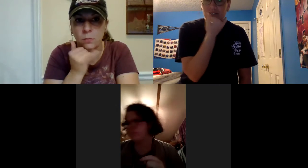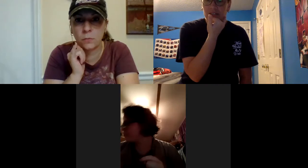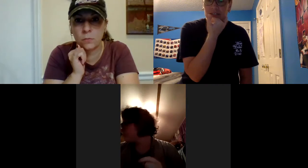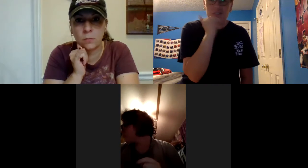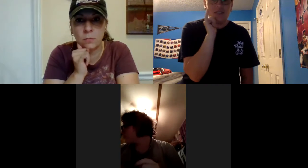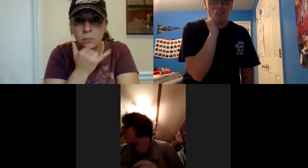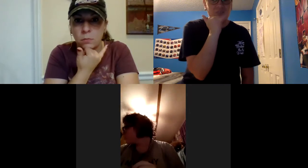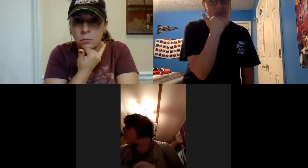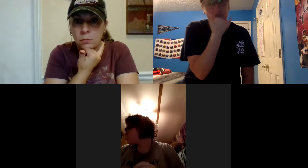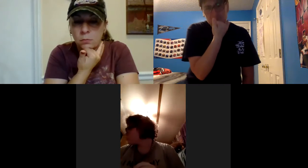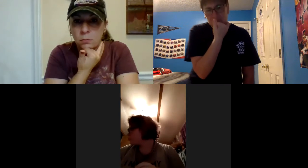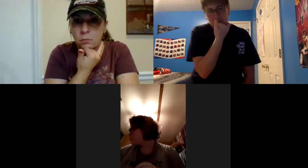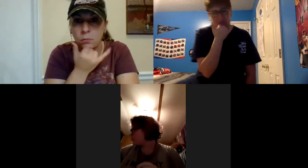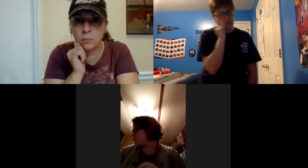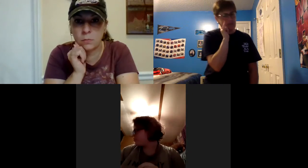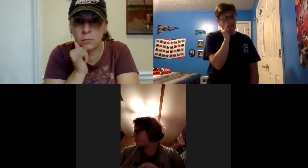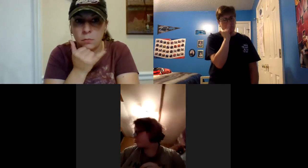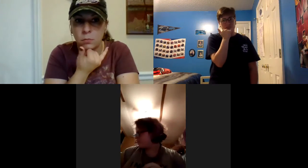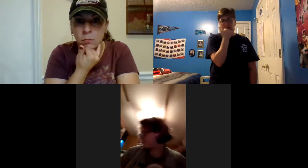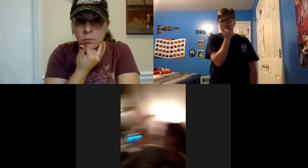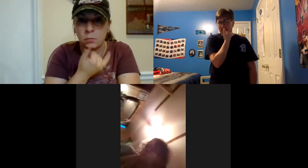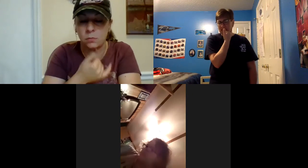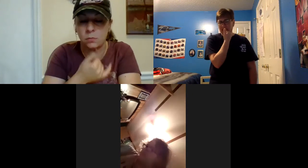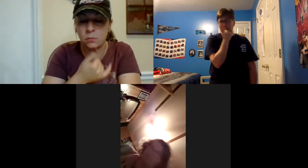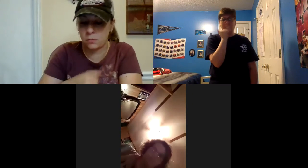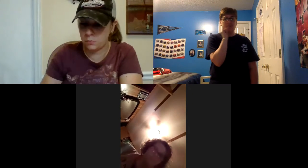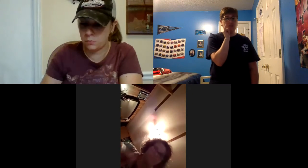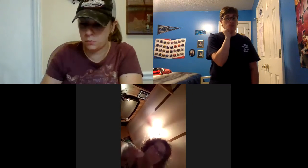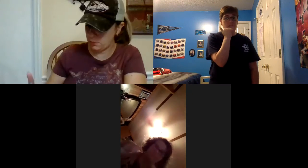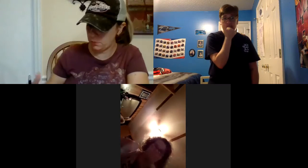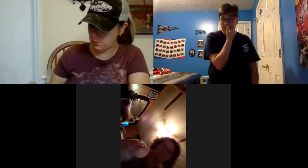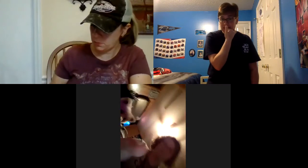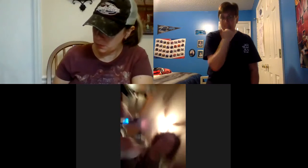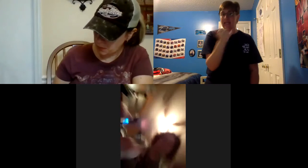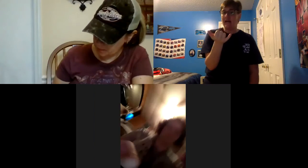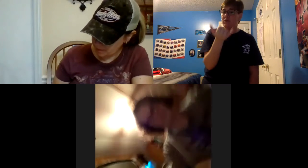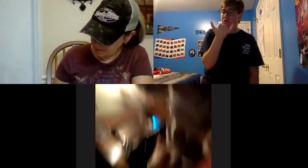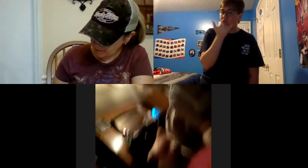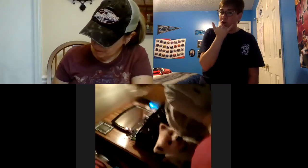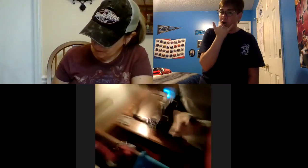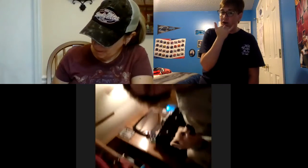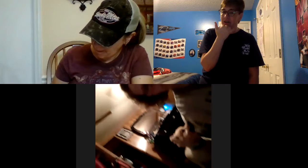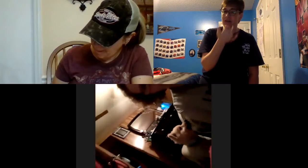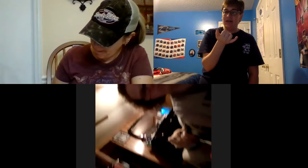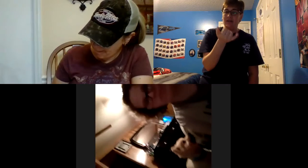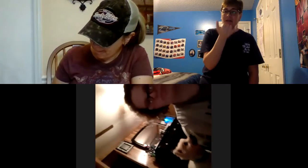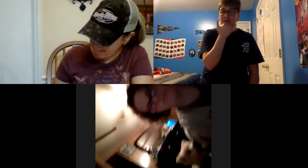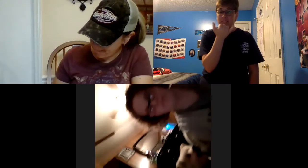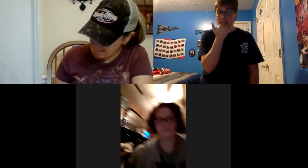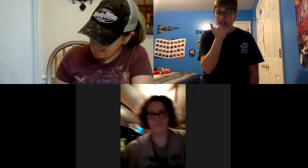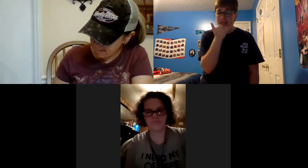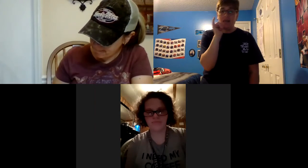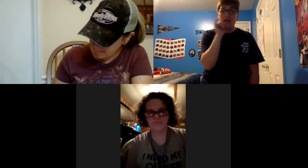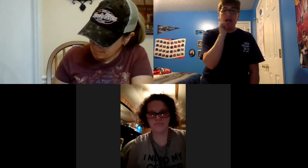chin. And you feel, oh, I feel so bad. I regret that I did that. I regret that I said that. I was wrong, made